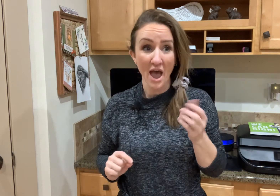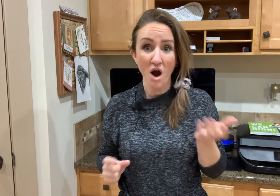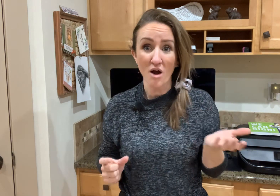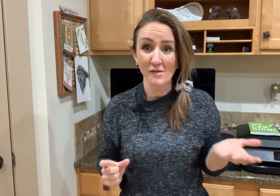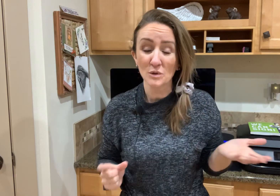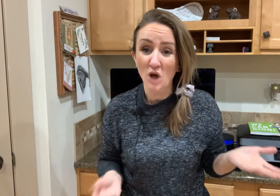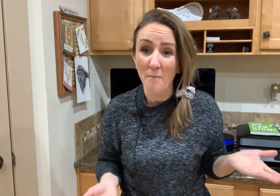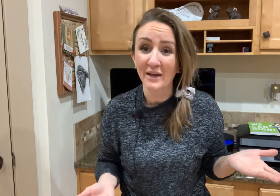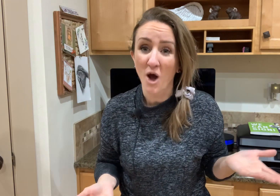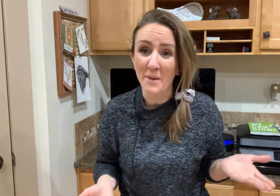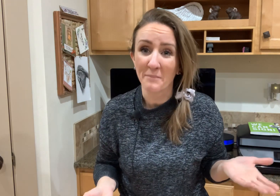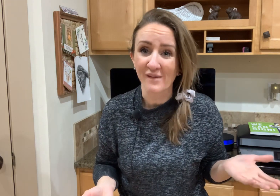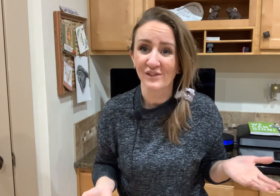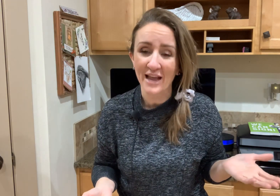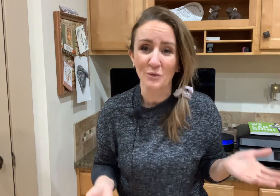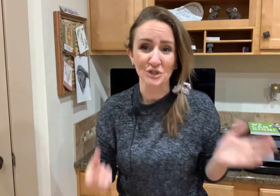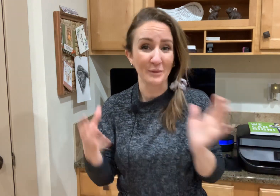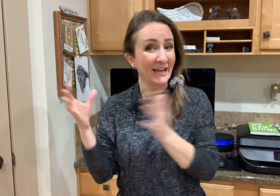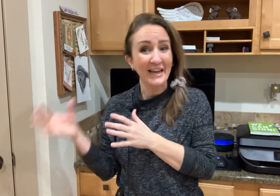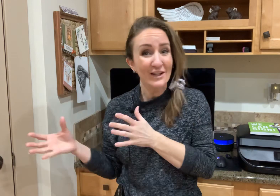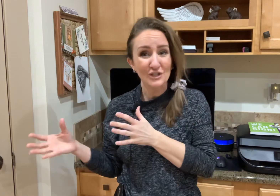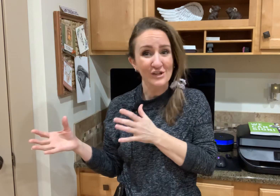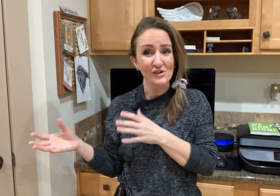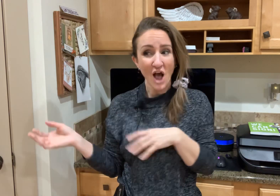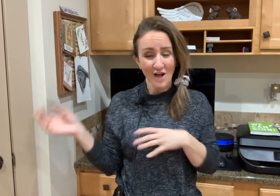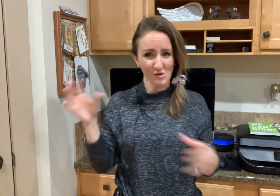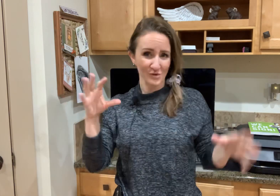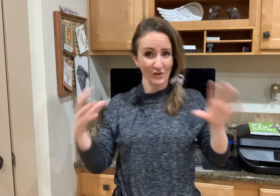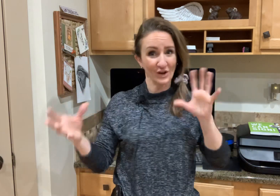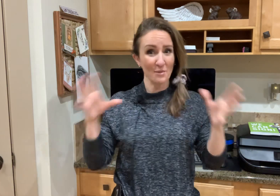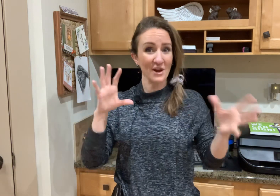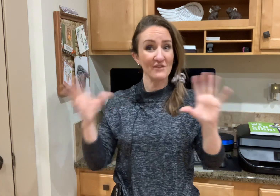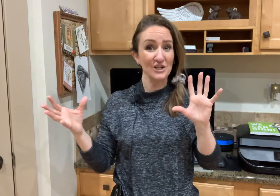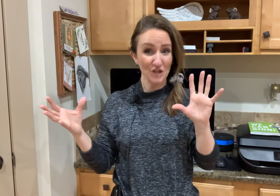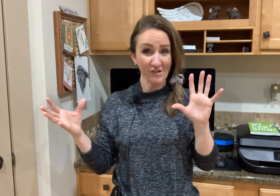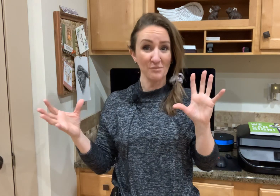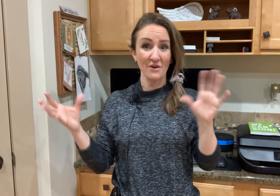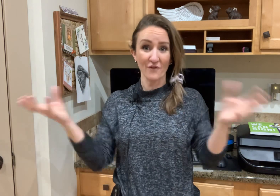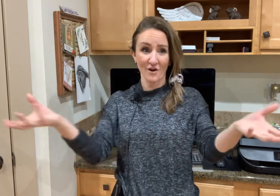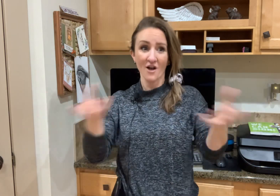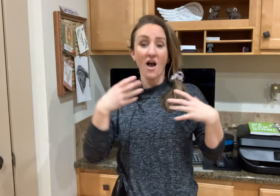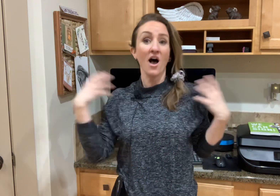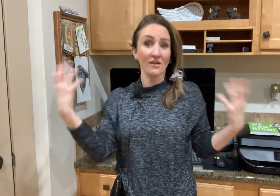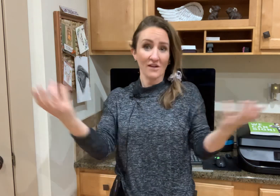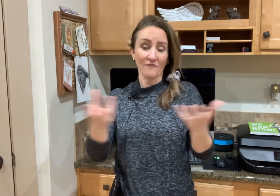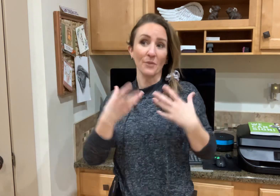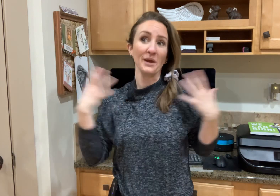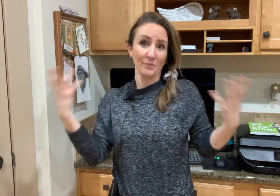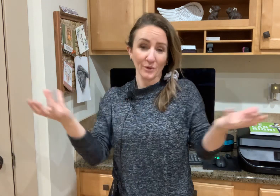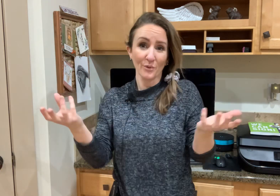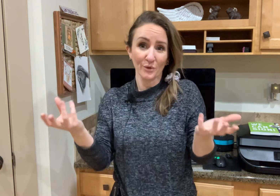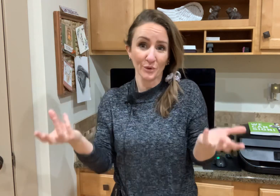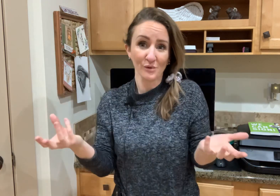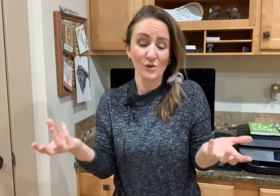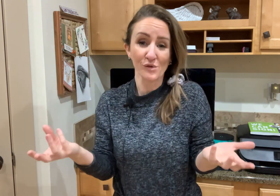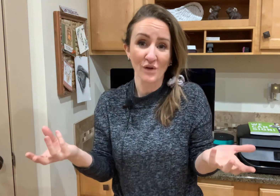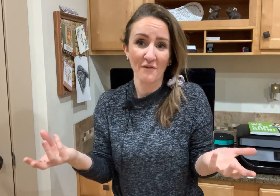are also topic comment-based language, but English is not. So it's a little bit of an adjustment for people who have